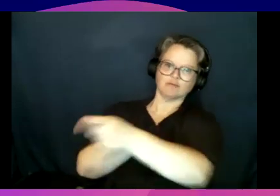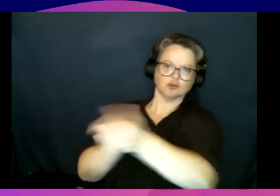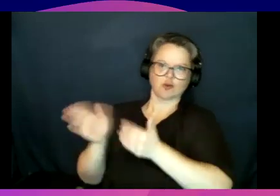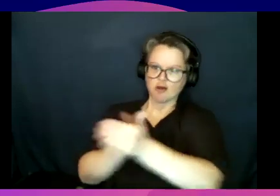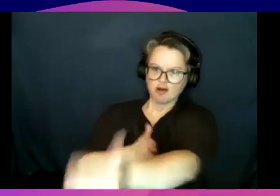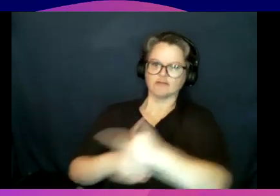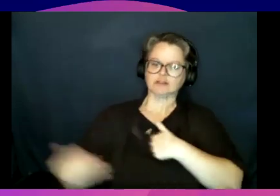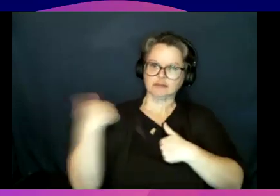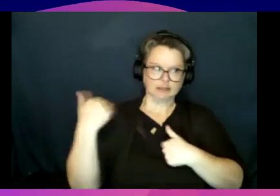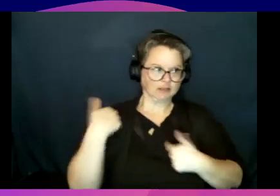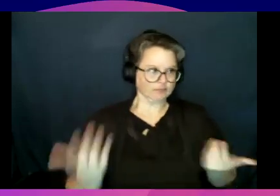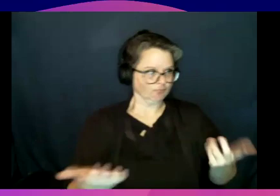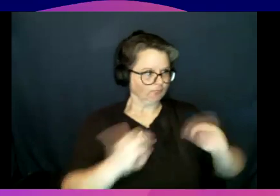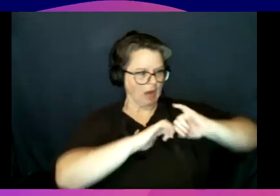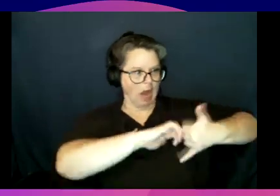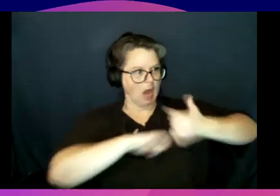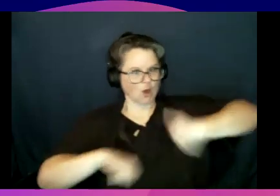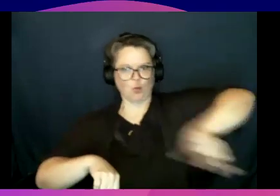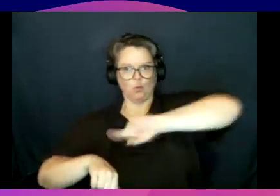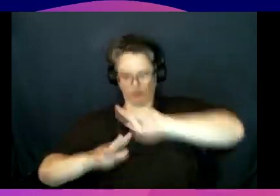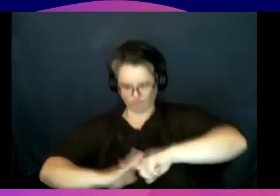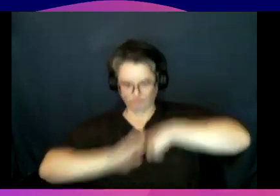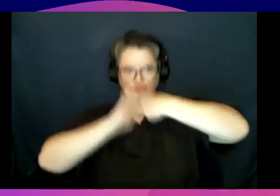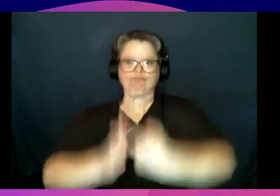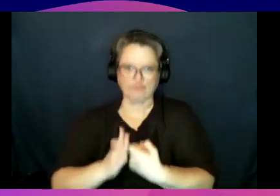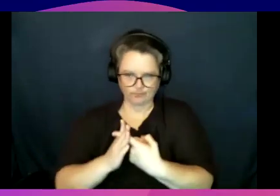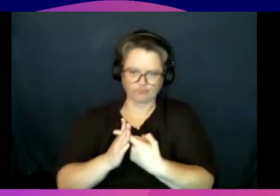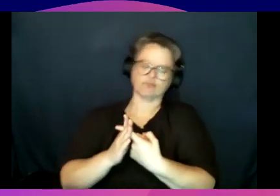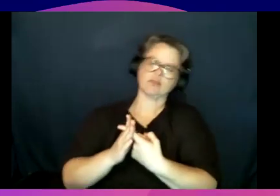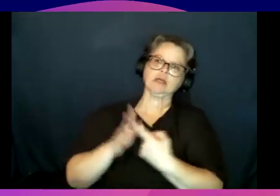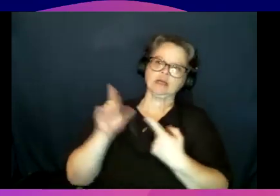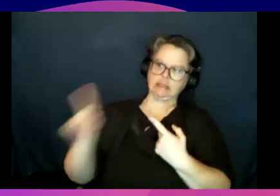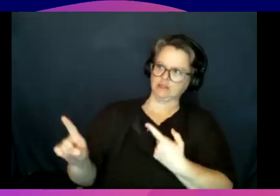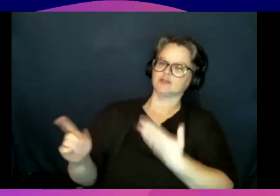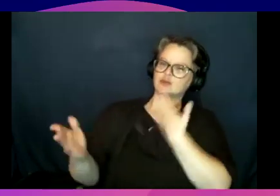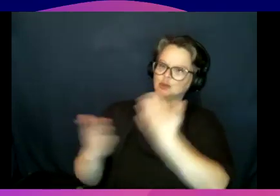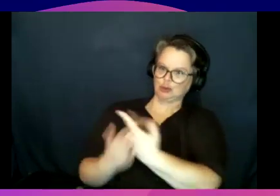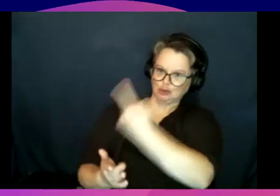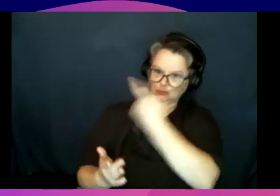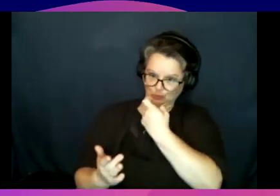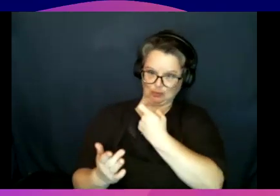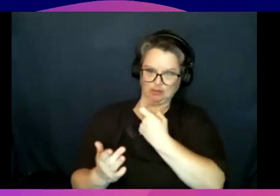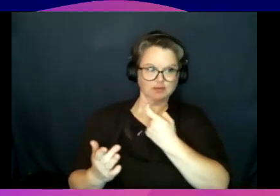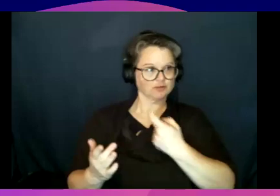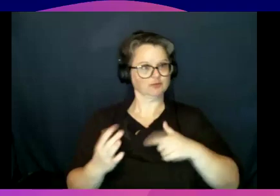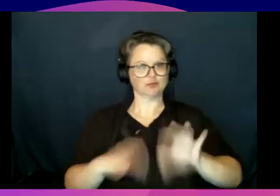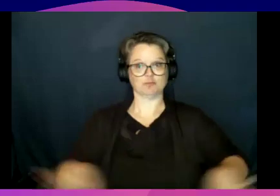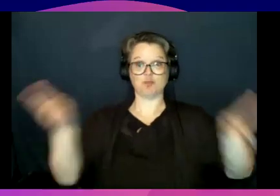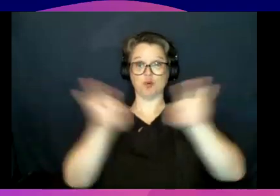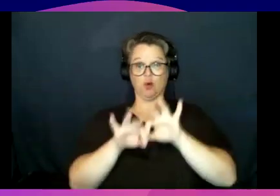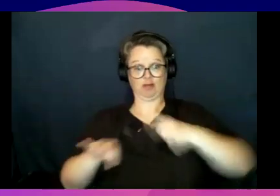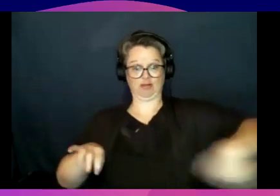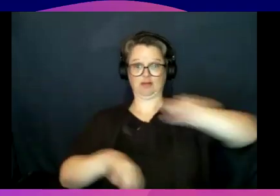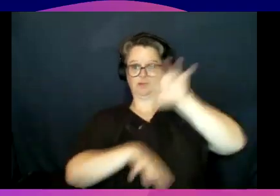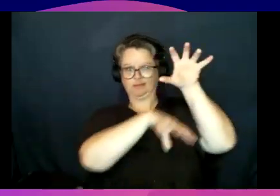had to start at number one and you would move through this sort of linear process. It is a practice. It's something we engage with every